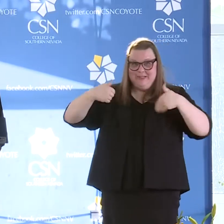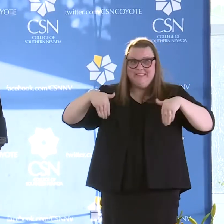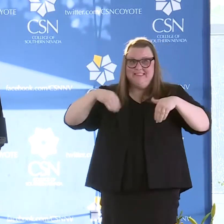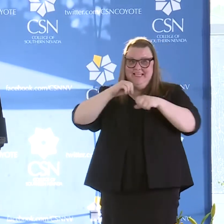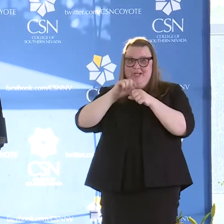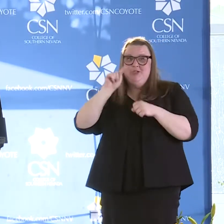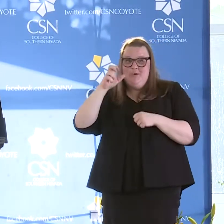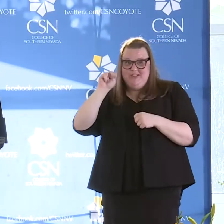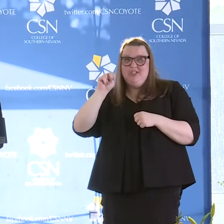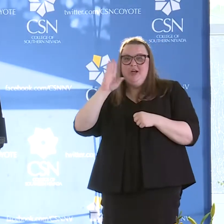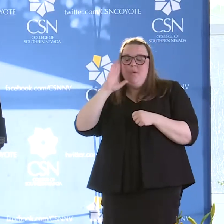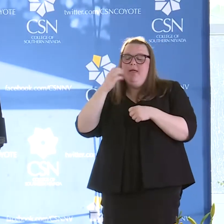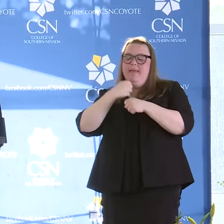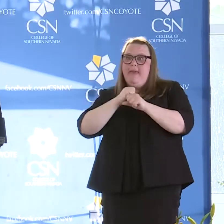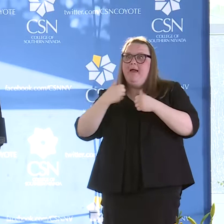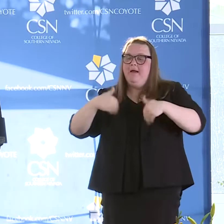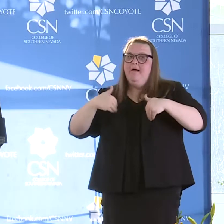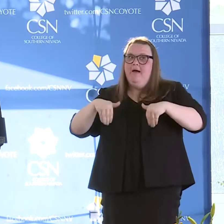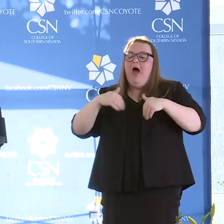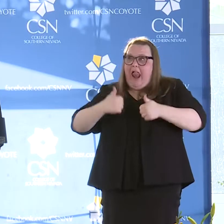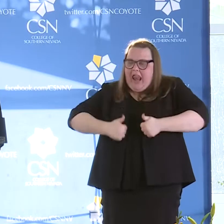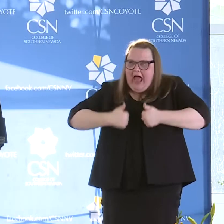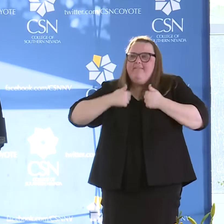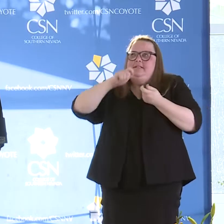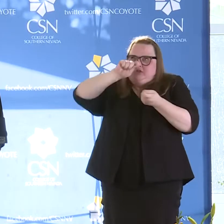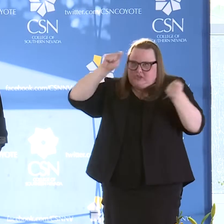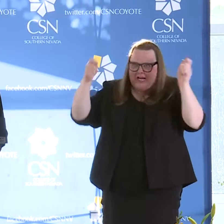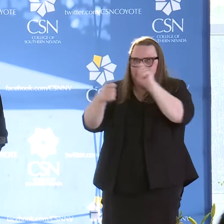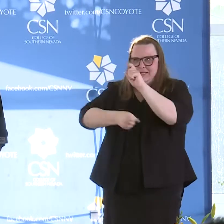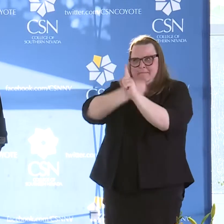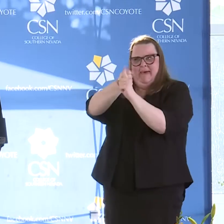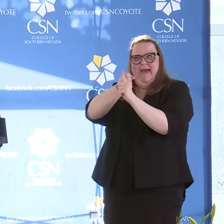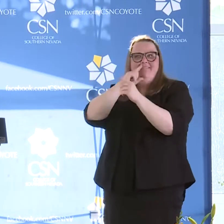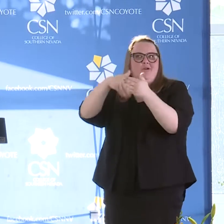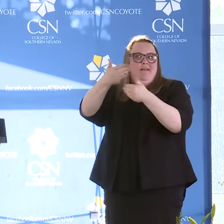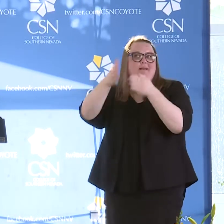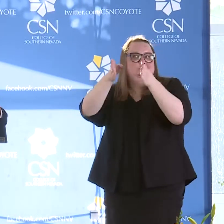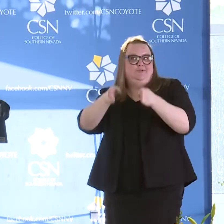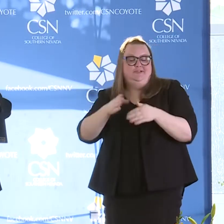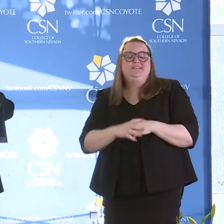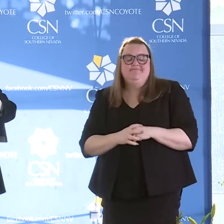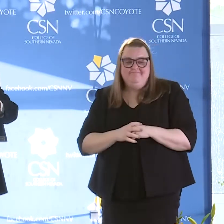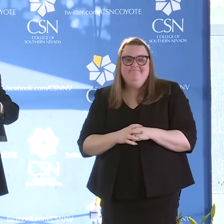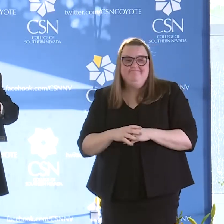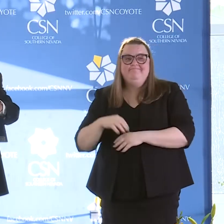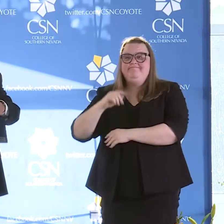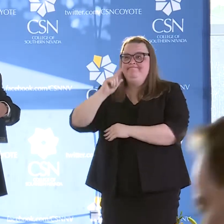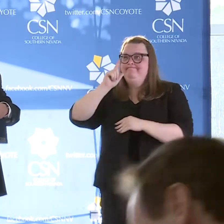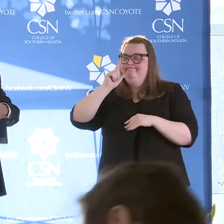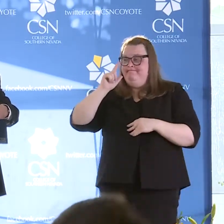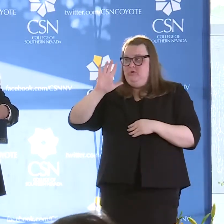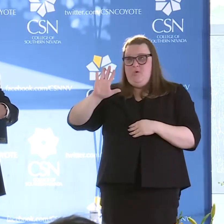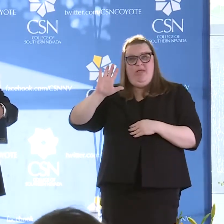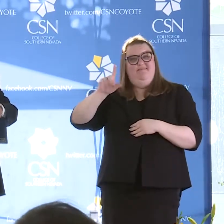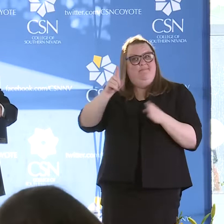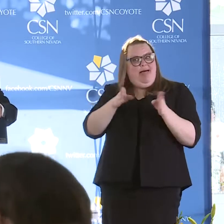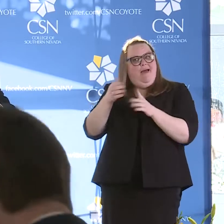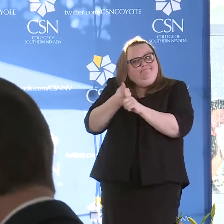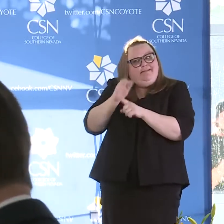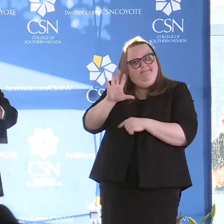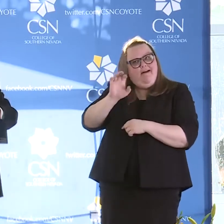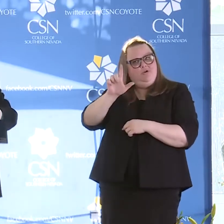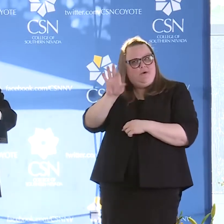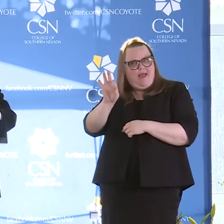$50,000 in tuition will make a truly life-changing impact for the next individual. This 529 plan will enable a